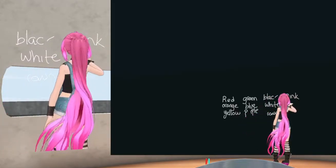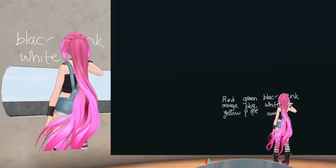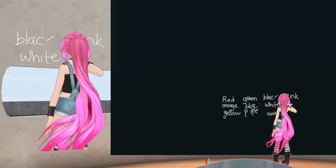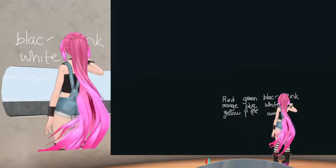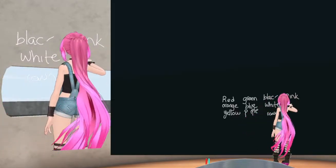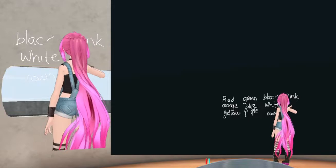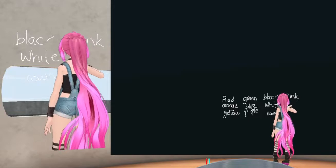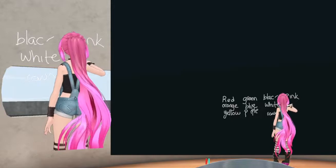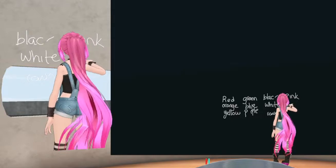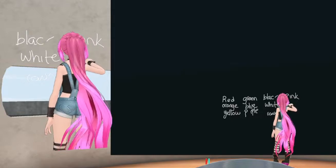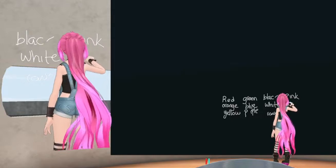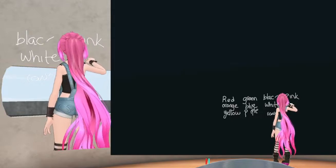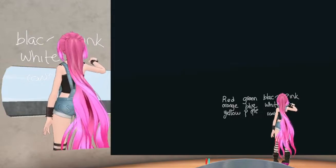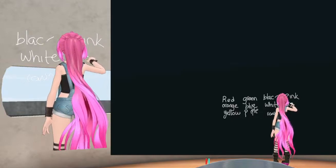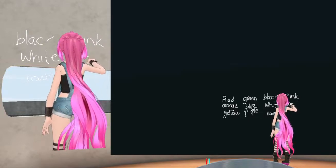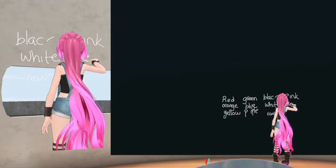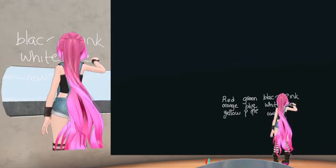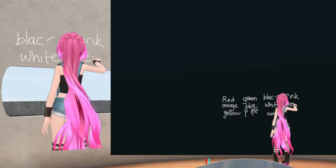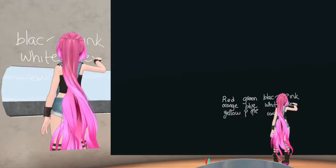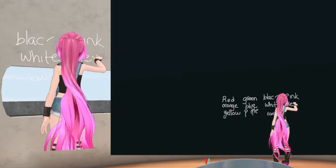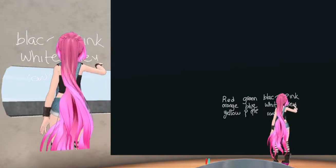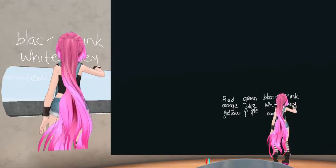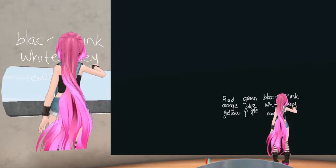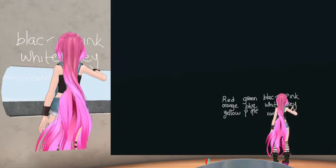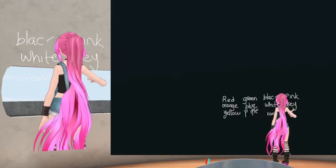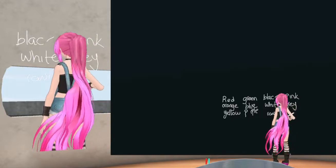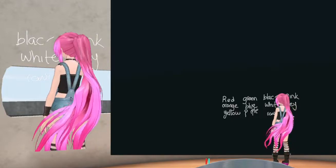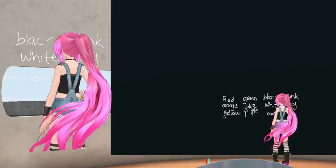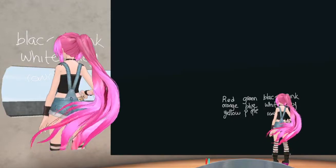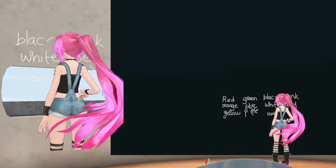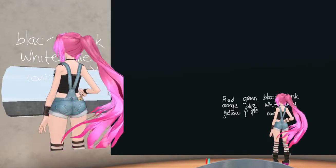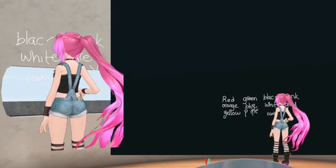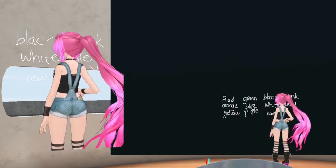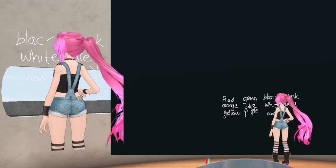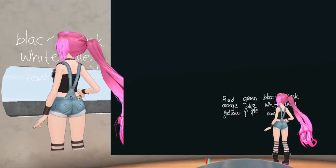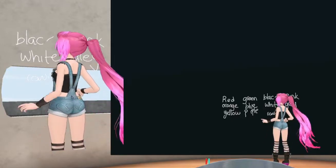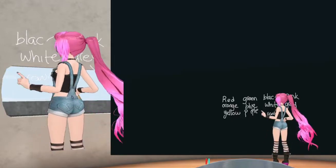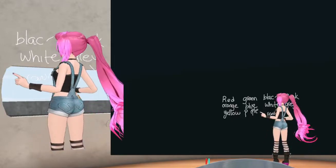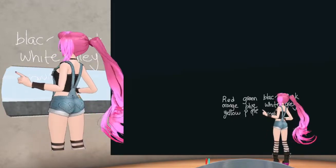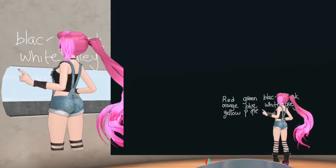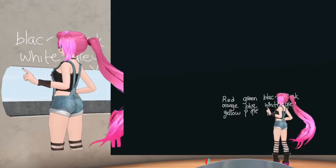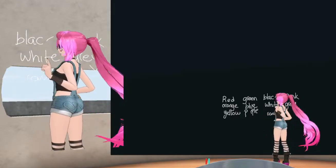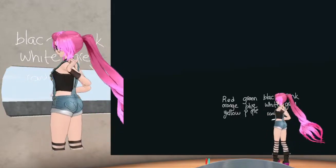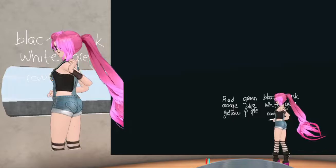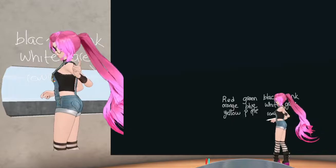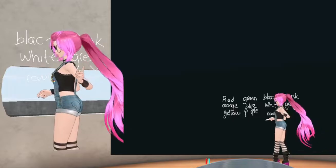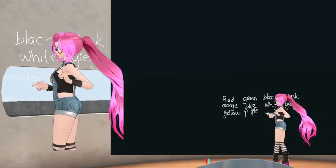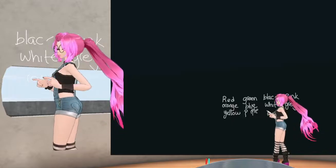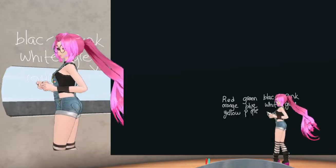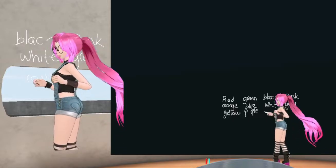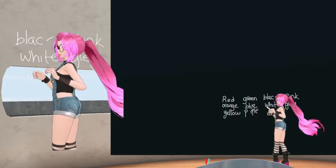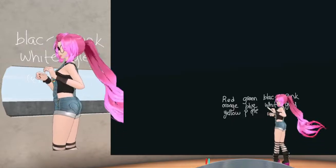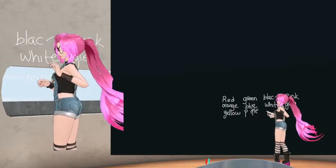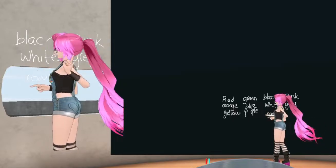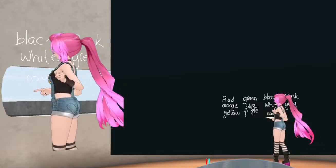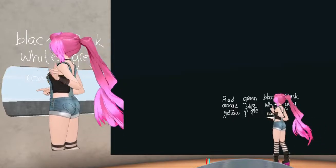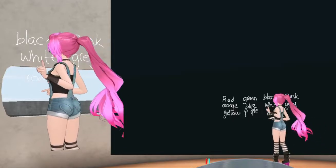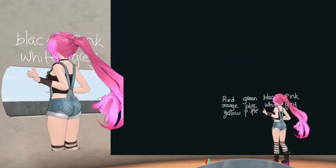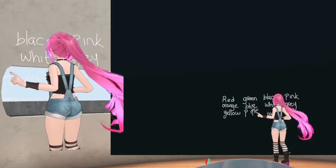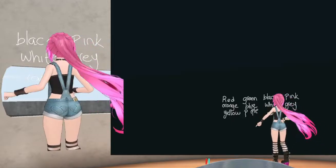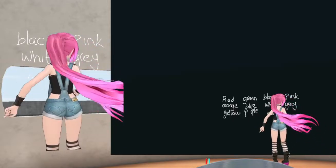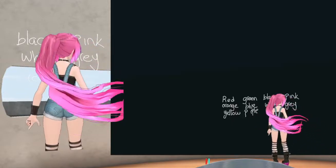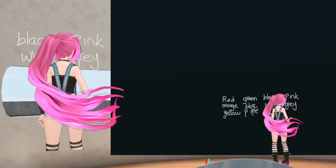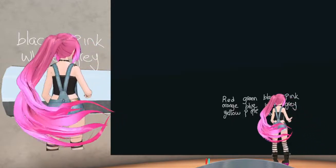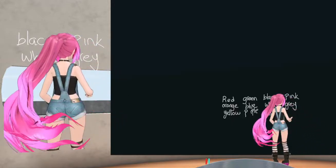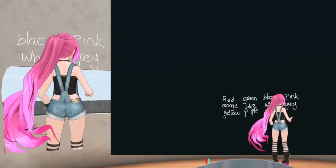Pink, gray. Be sure not to get pink wrong. Yes, very important